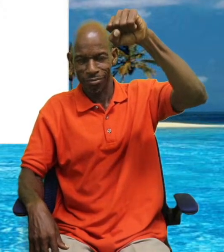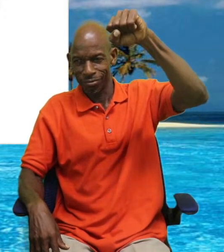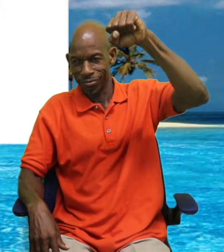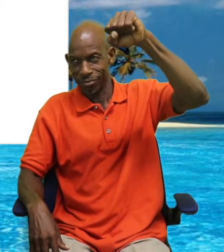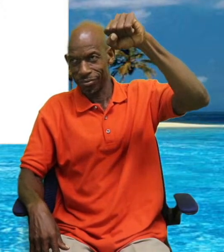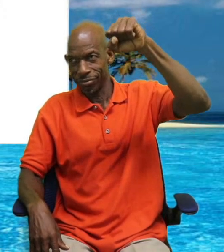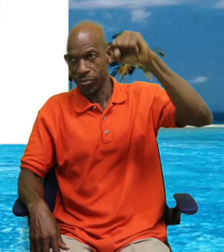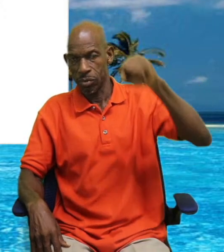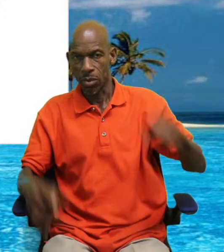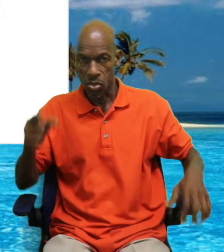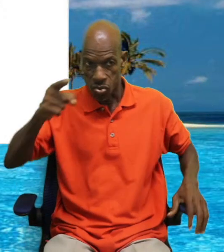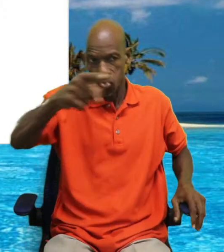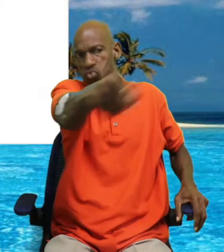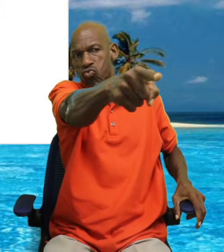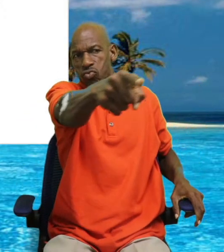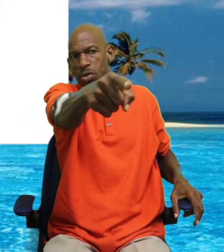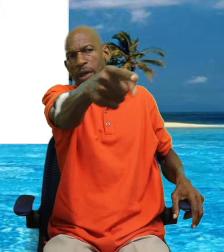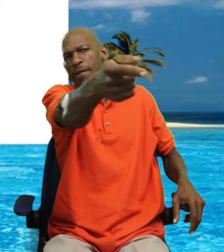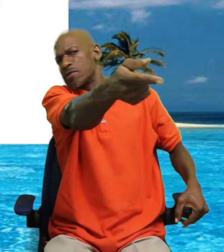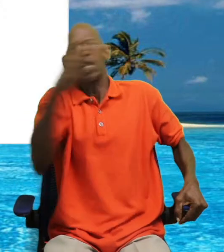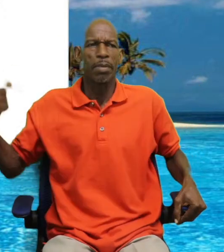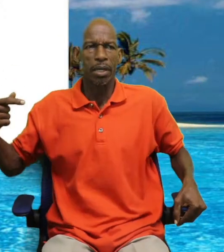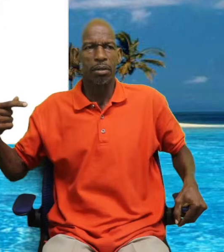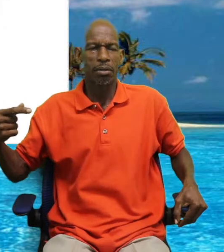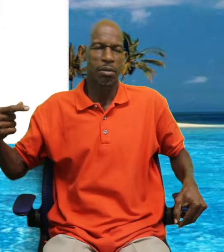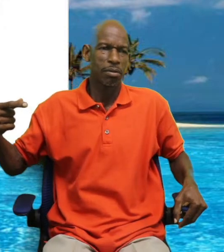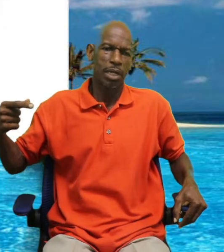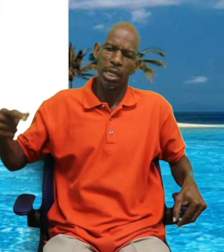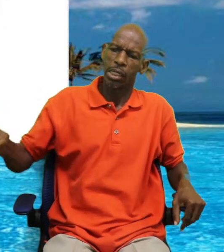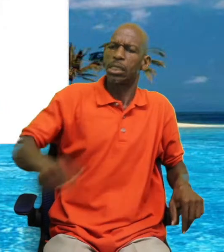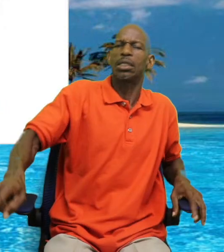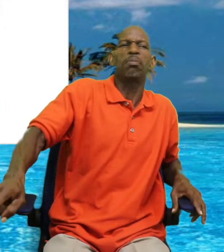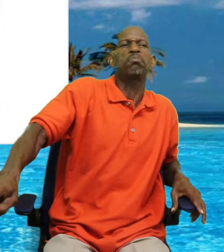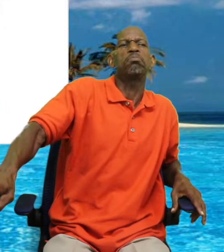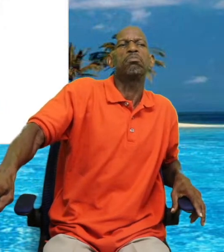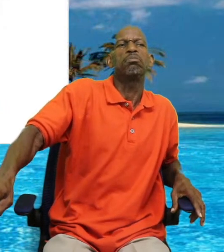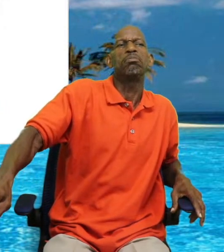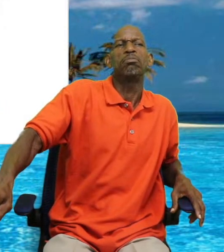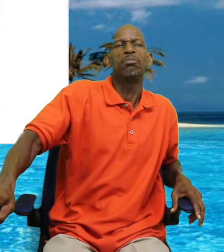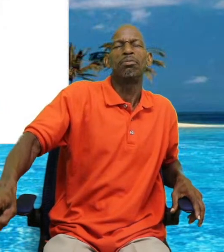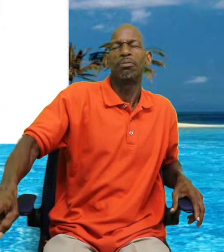come and clean your room. Yes. Very good.